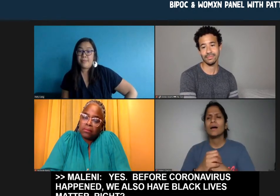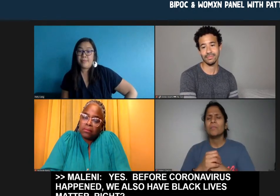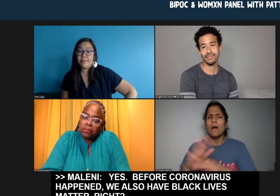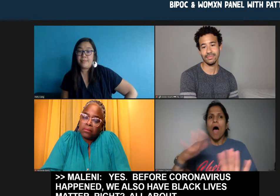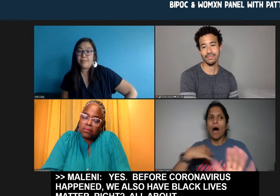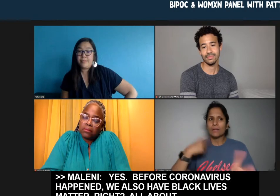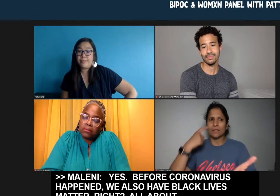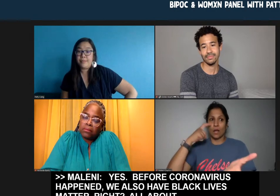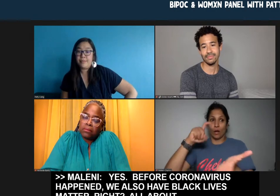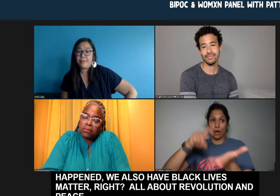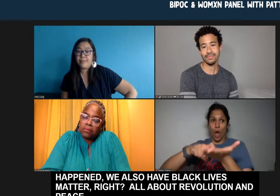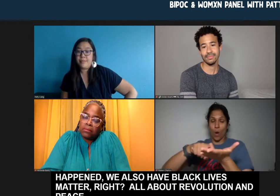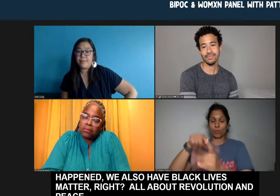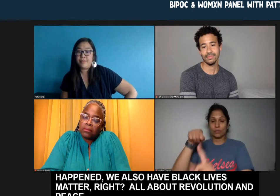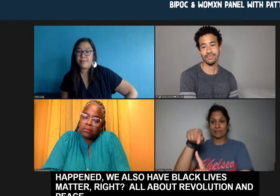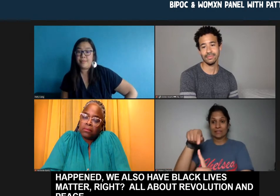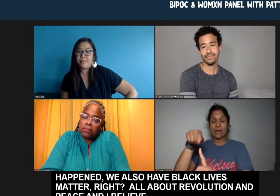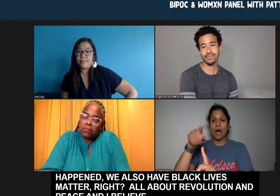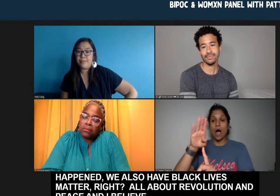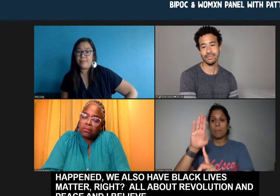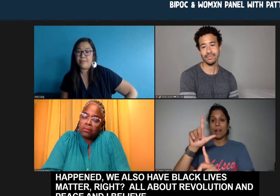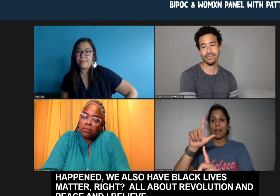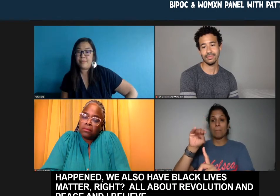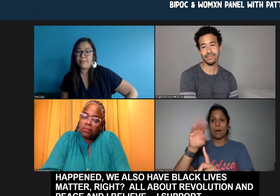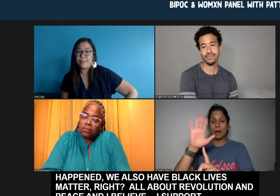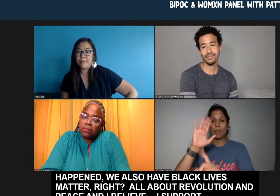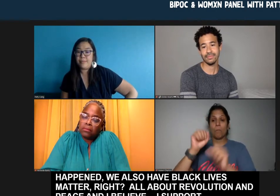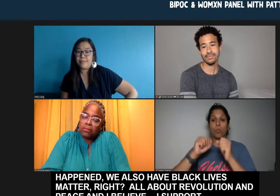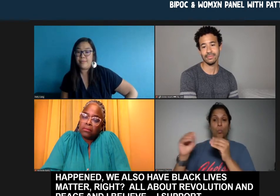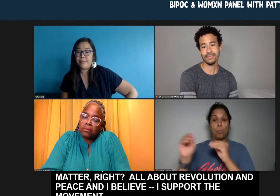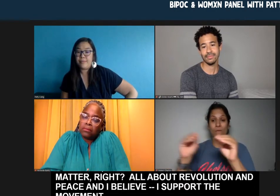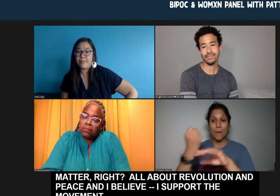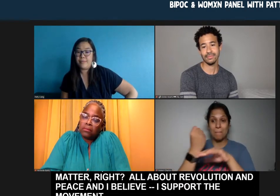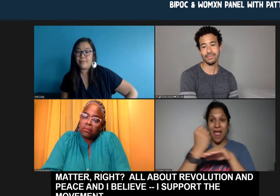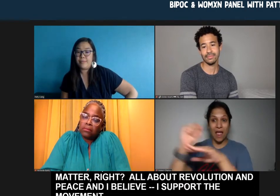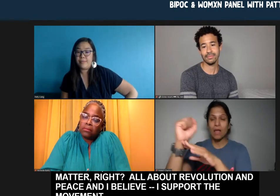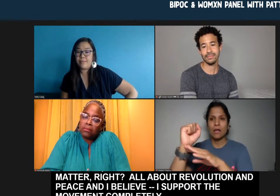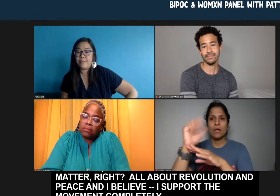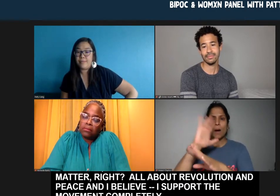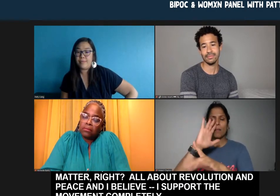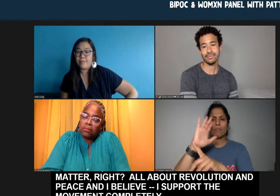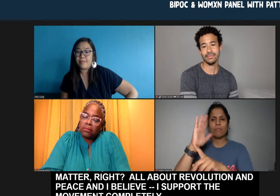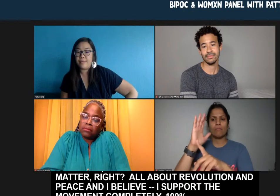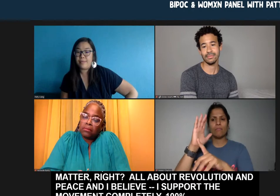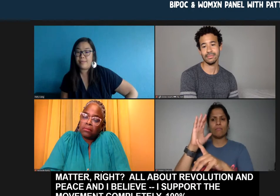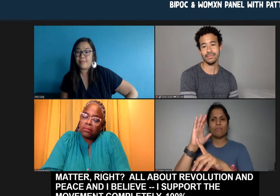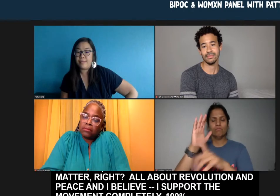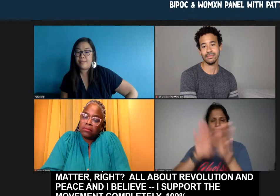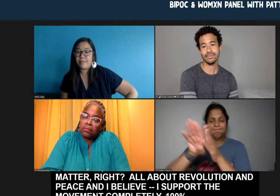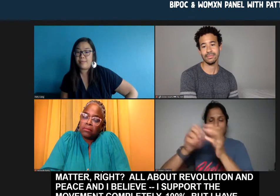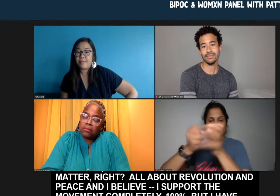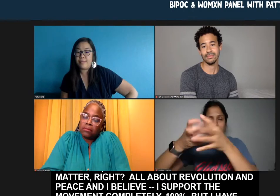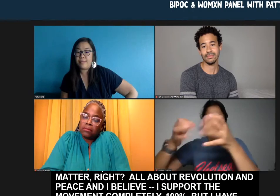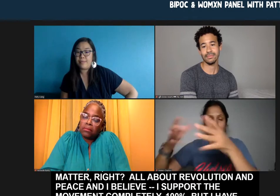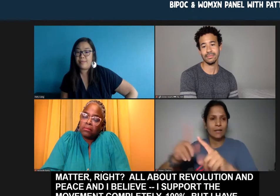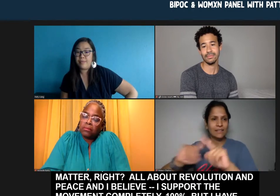that I support the movement completely, 100%. But I've also noticed that the Black Lives Matter